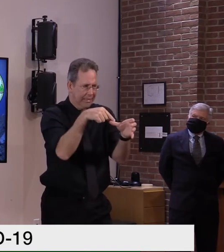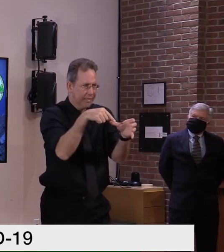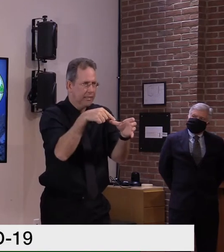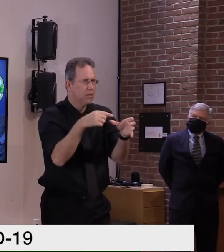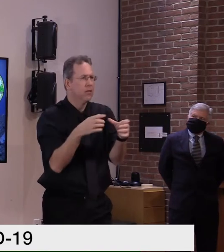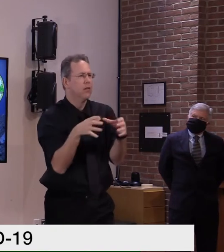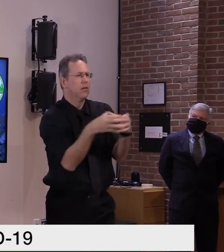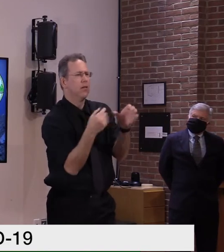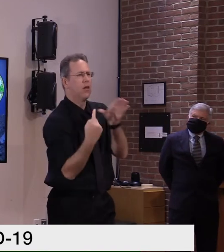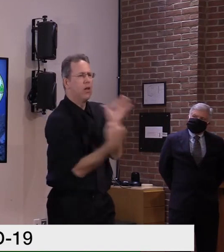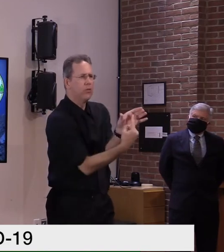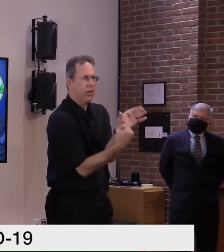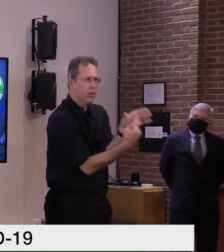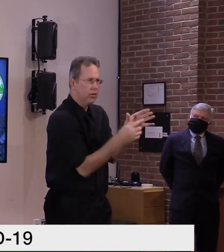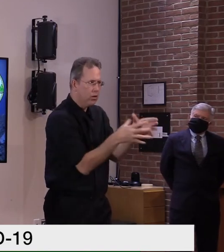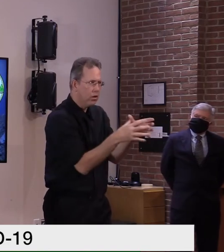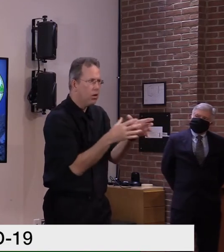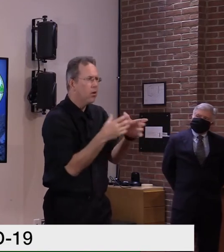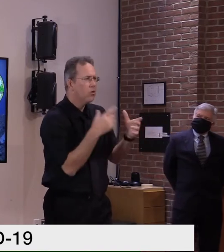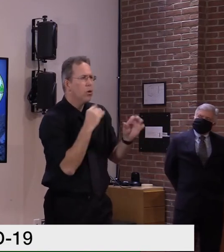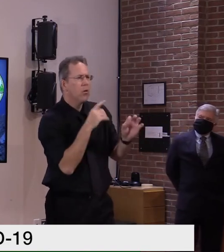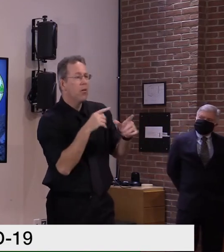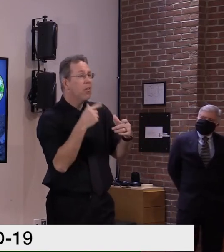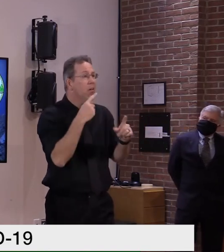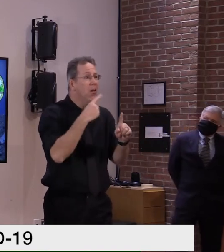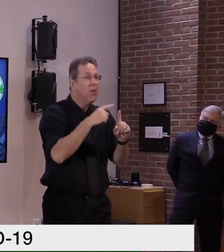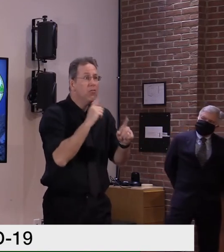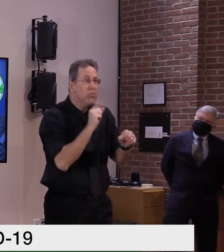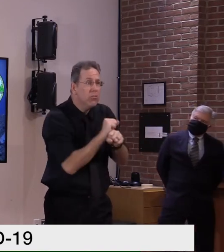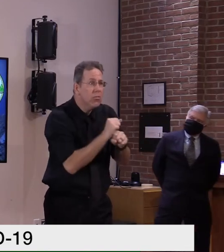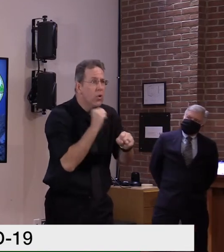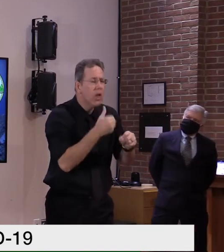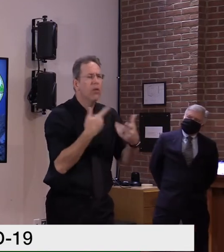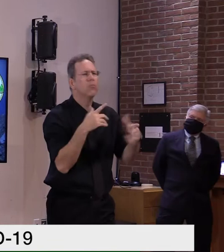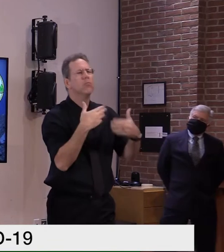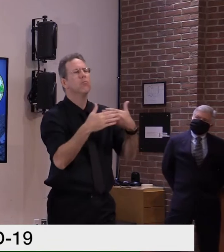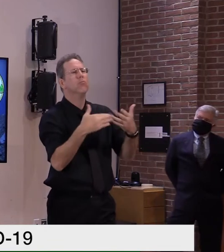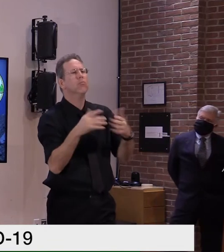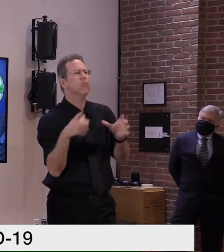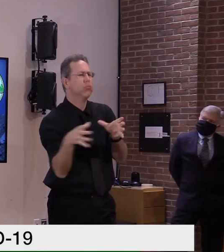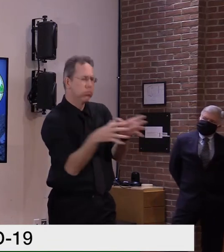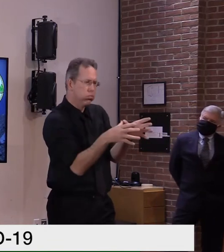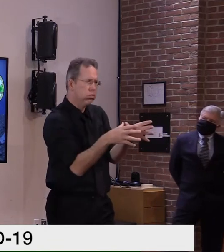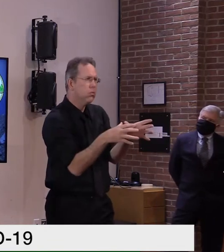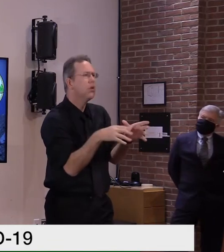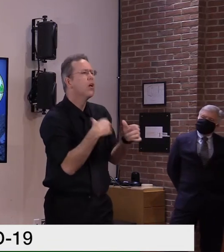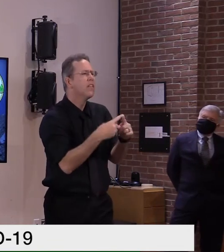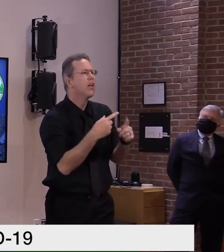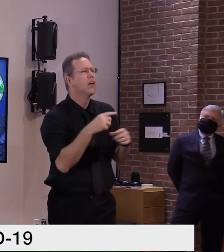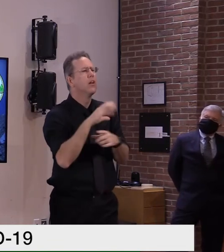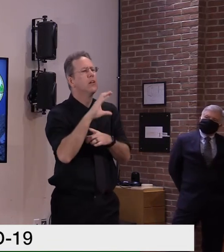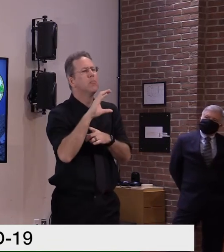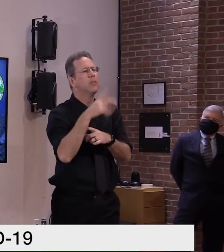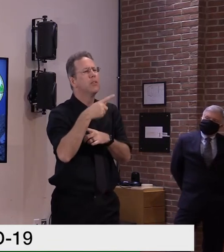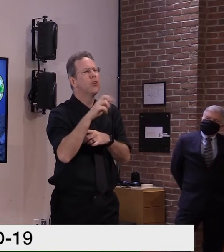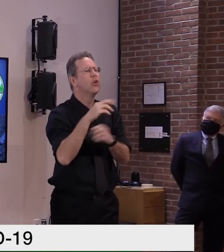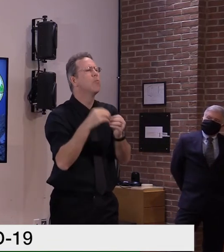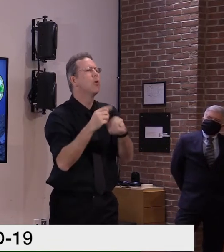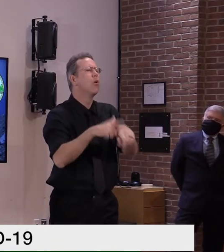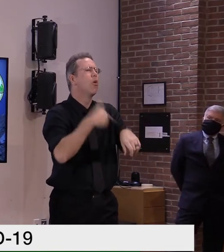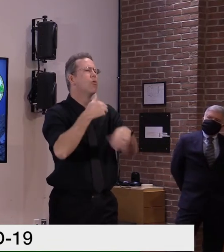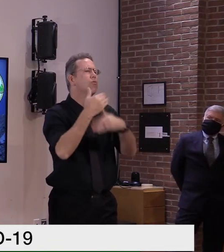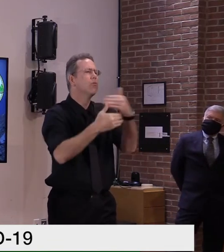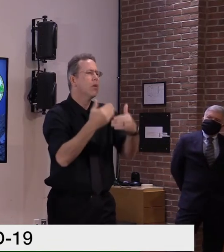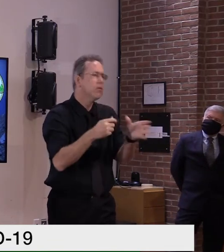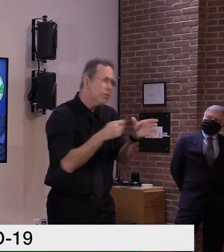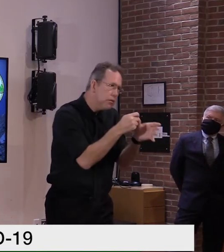you saw on the slide of how active the disease is in Vermont now in general, many of our long-term care facilities will